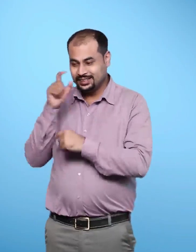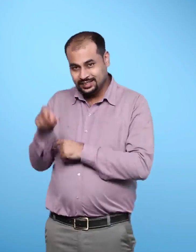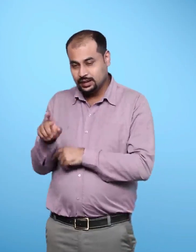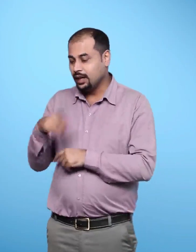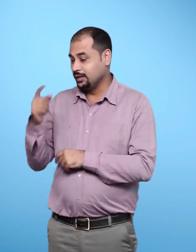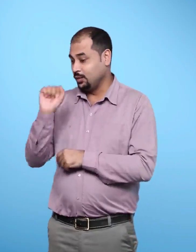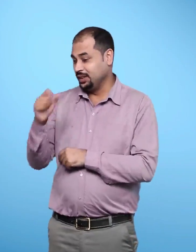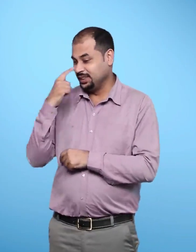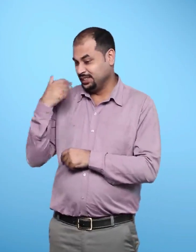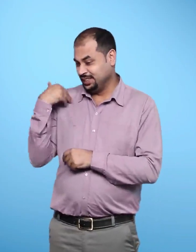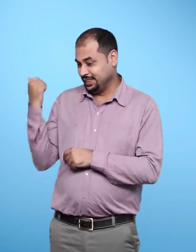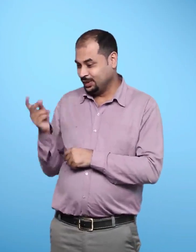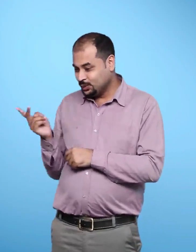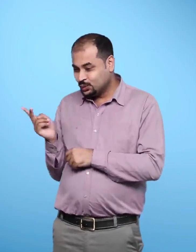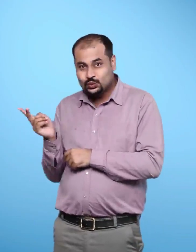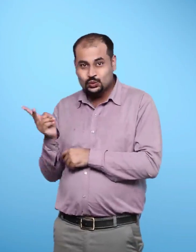Jhansi and her sister took a loan of